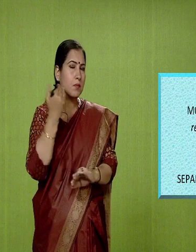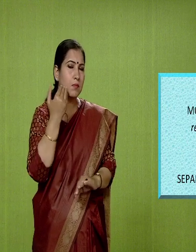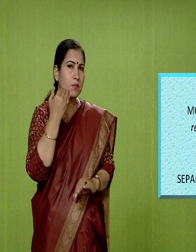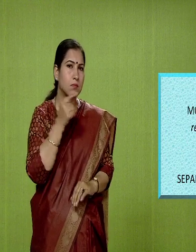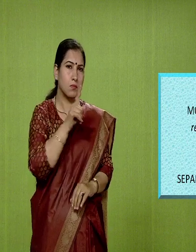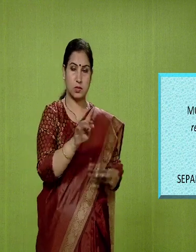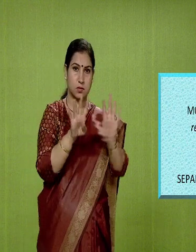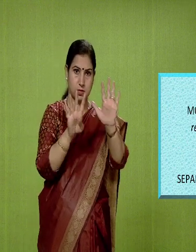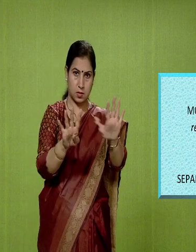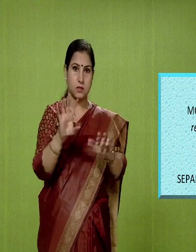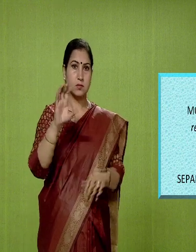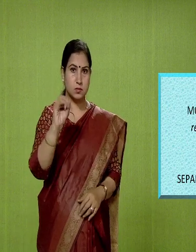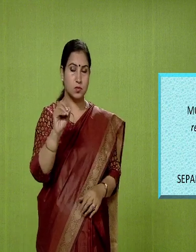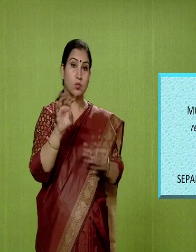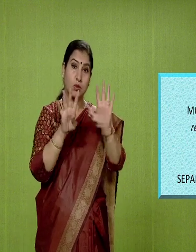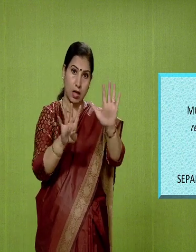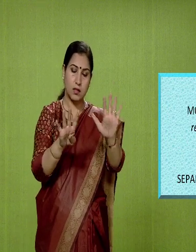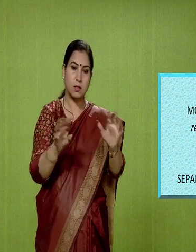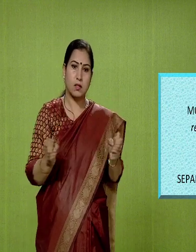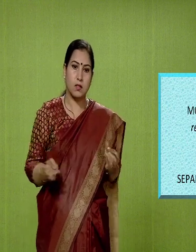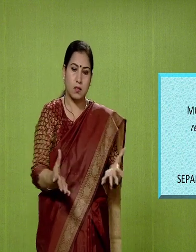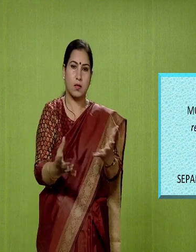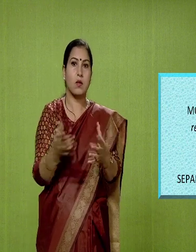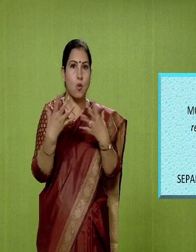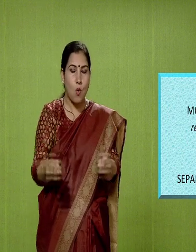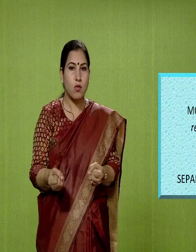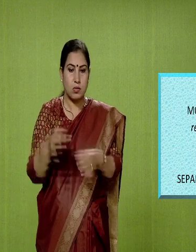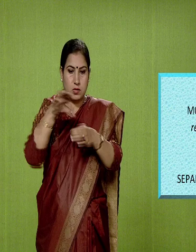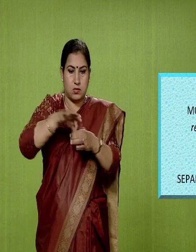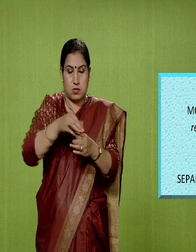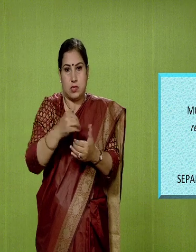led to beginning of separate electorates.